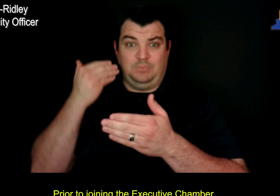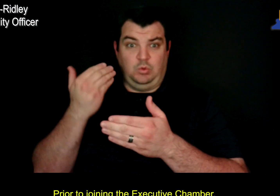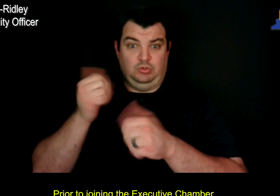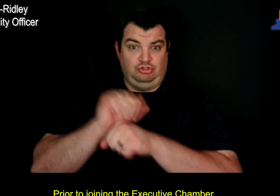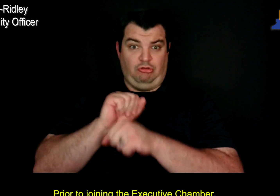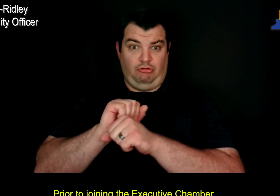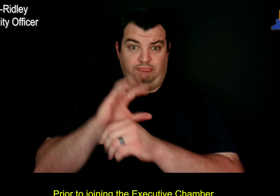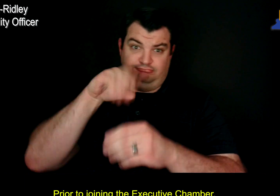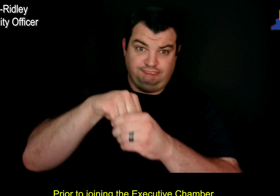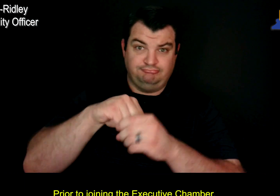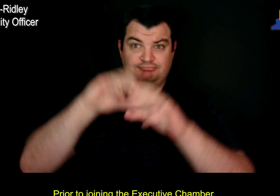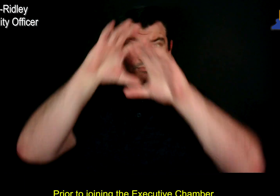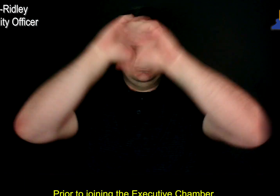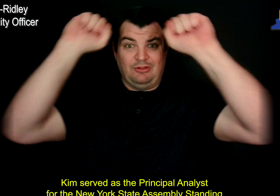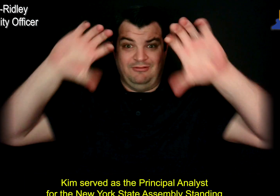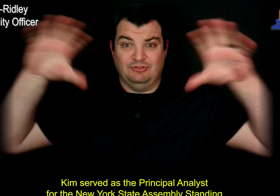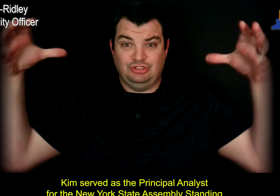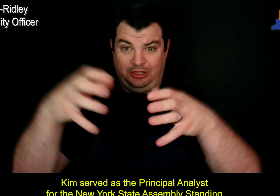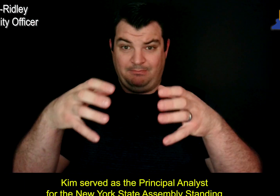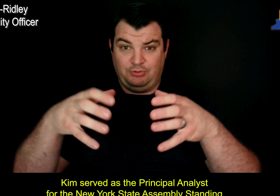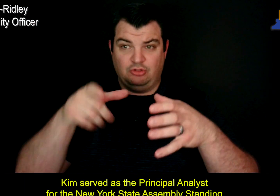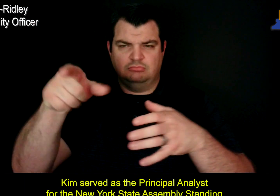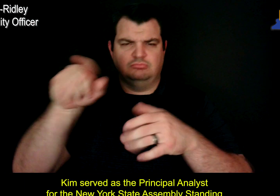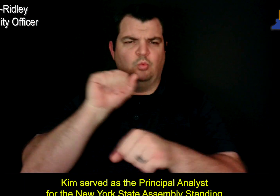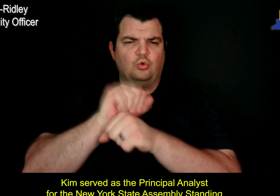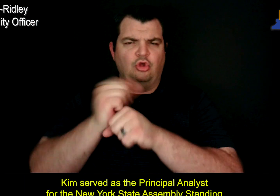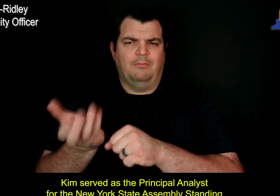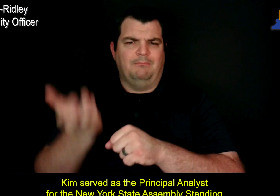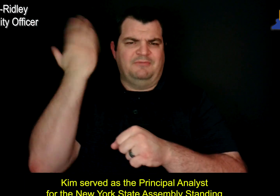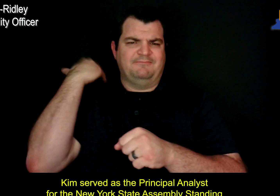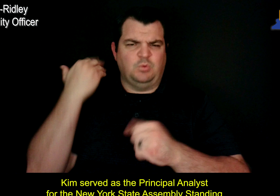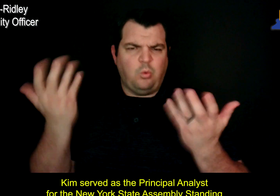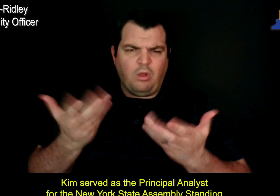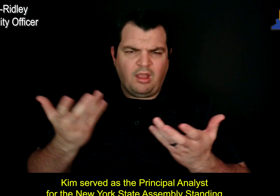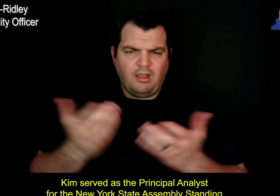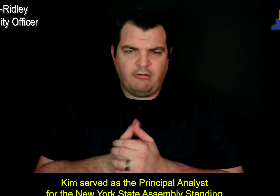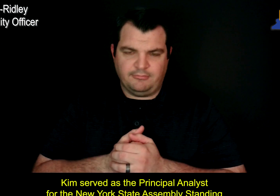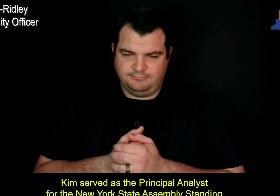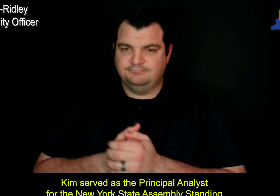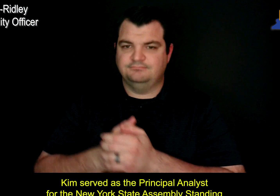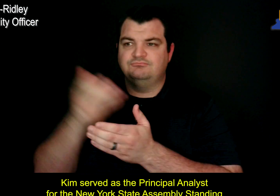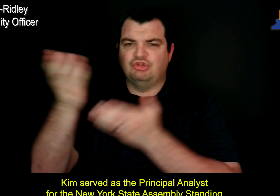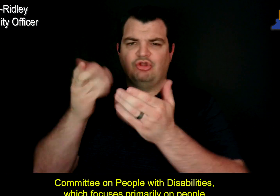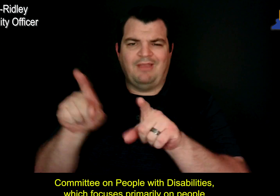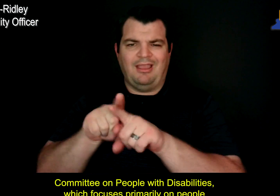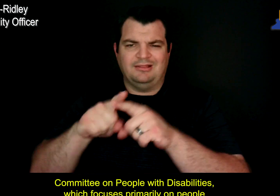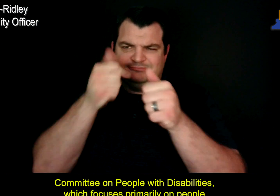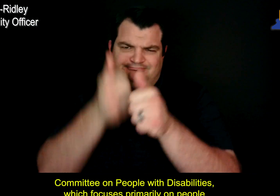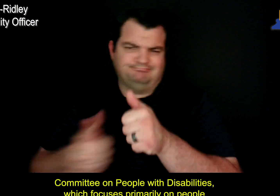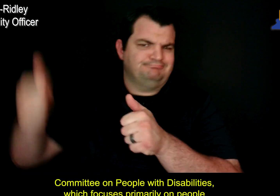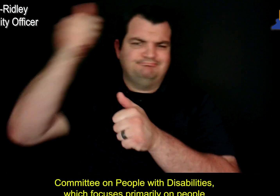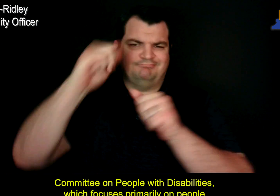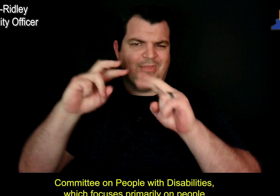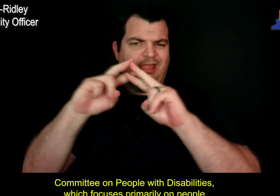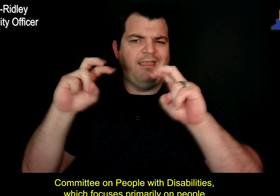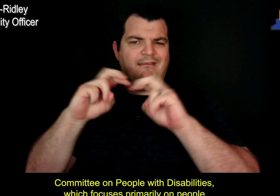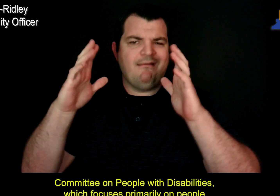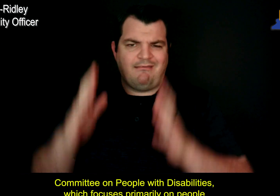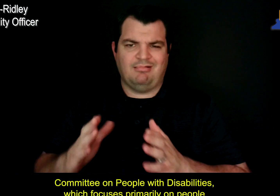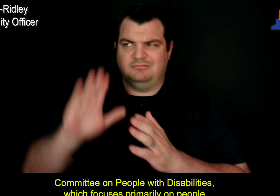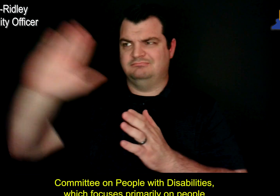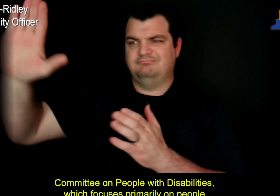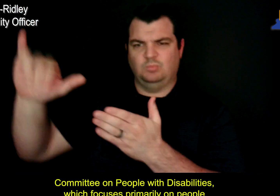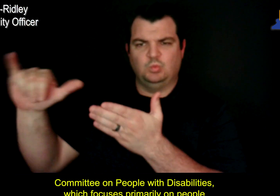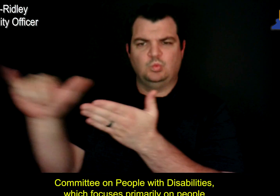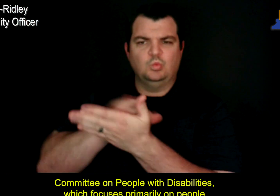Prior to joining the executive chamber, Kim served as a principal analyst for the New York State Assembly Standing Committee on People with